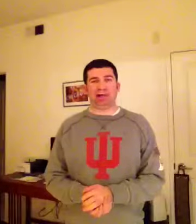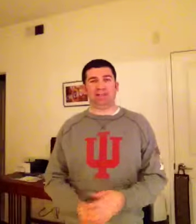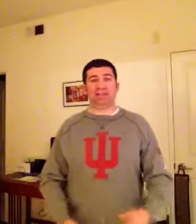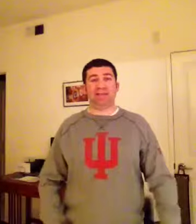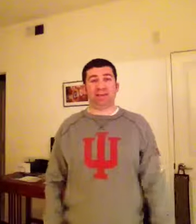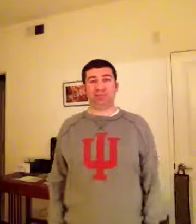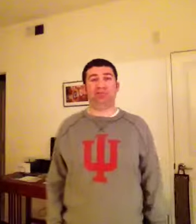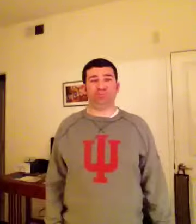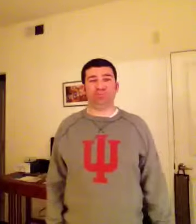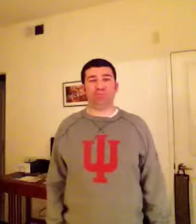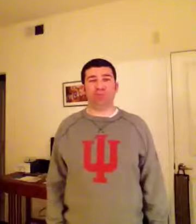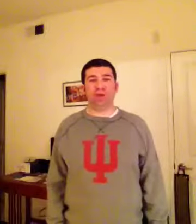practice together.